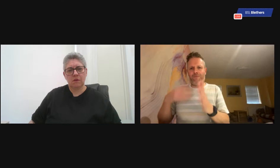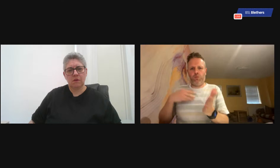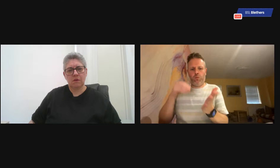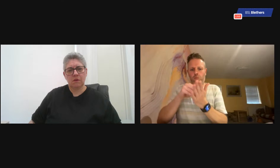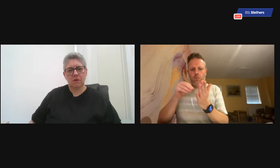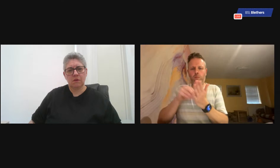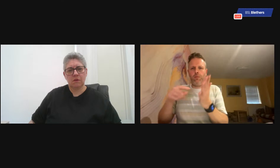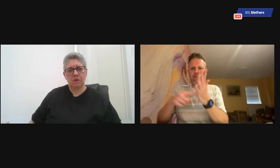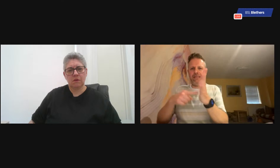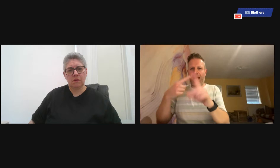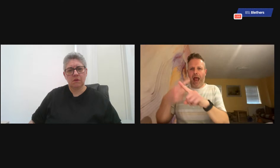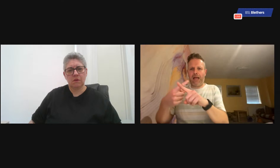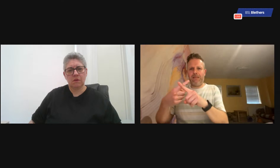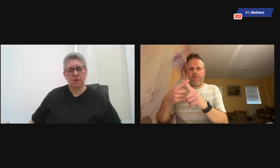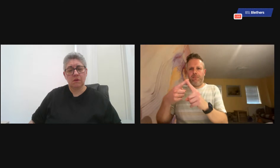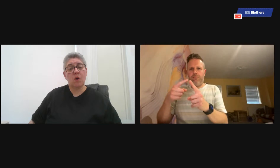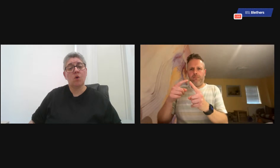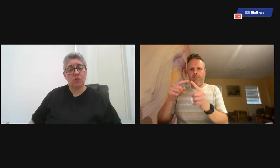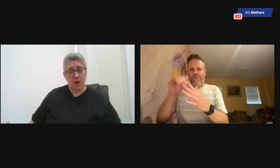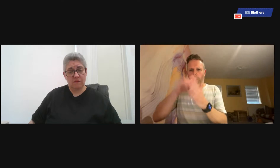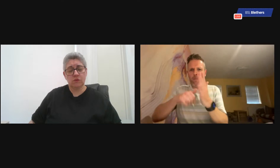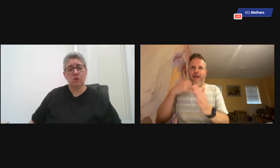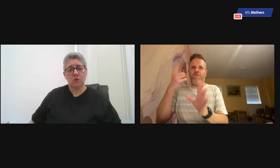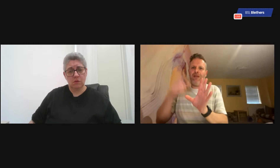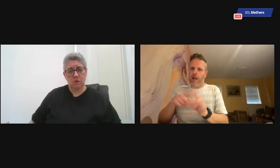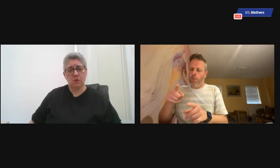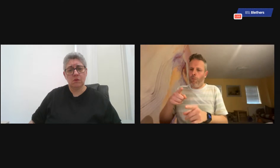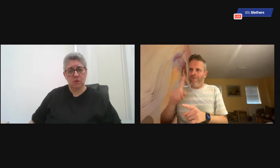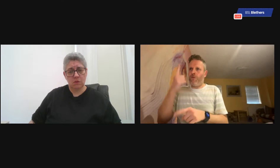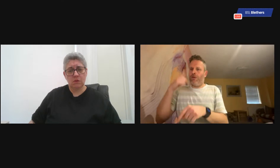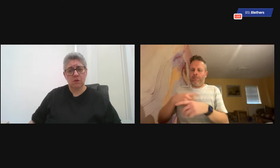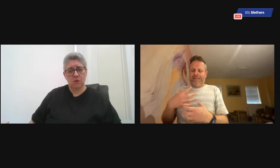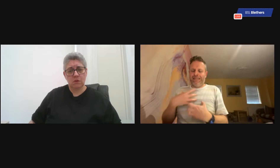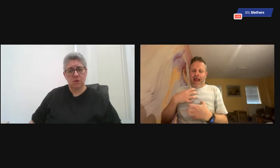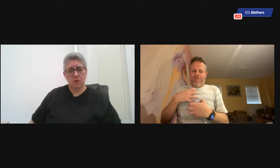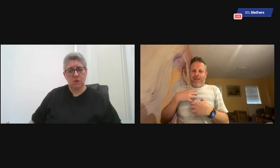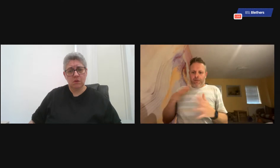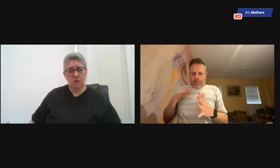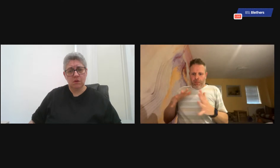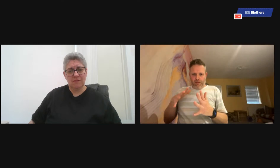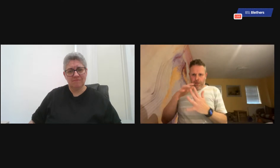process, it meant that every year now, because